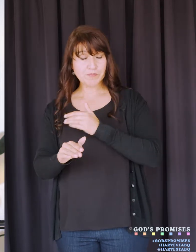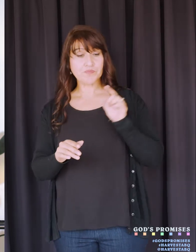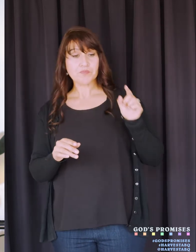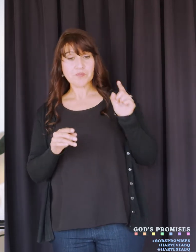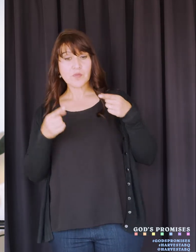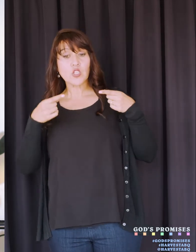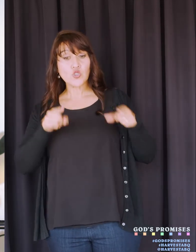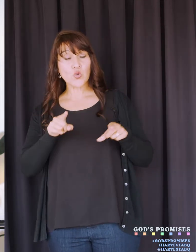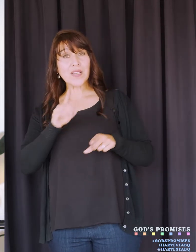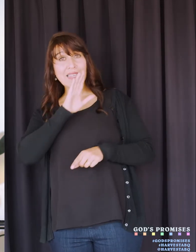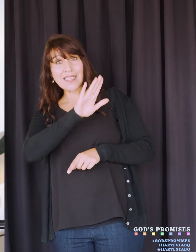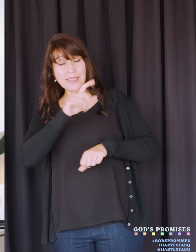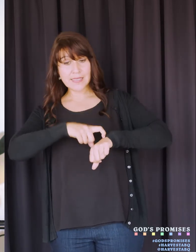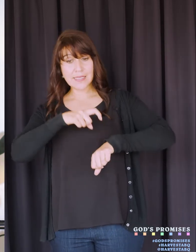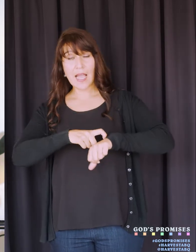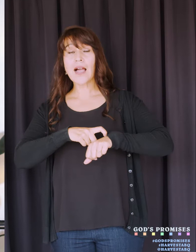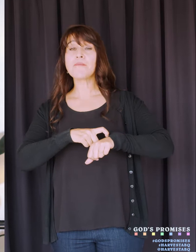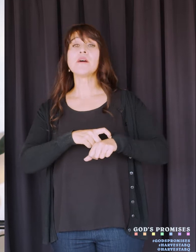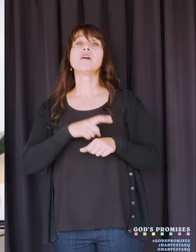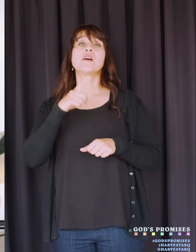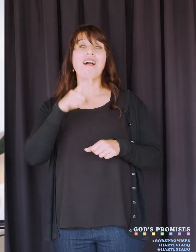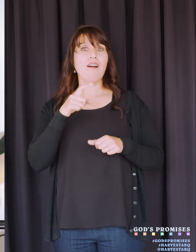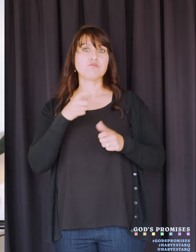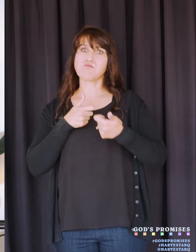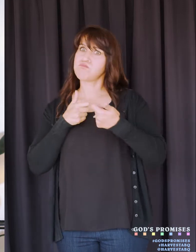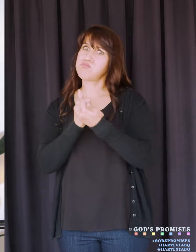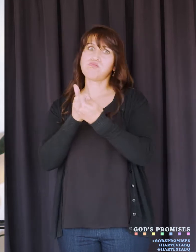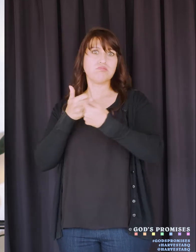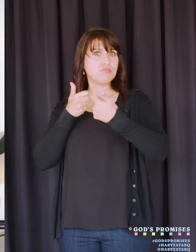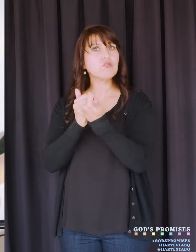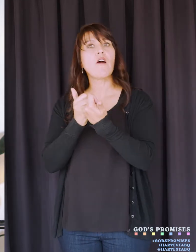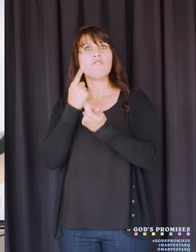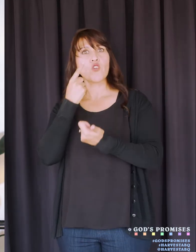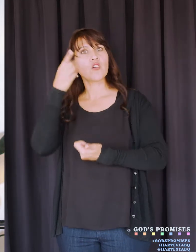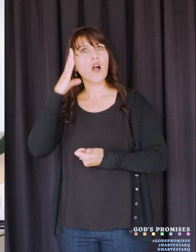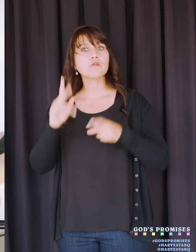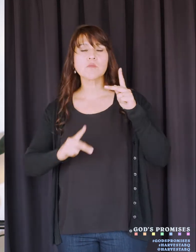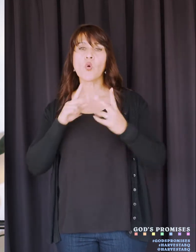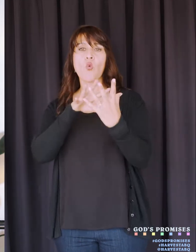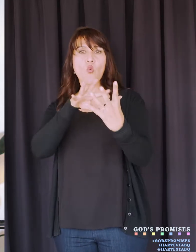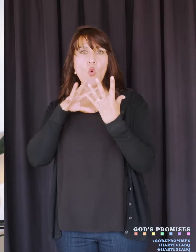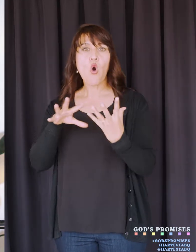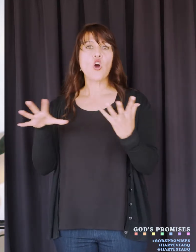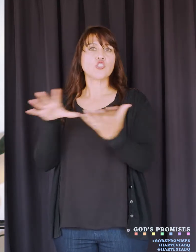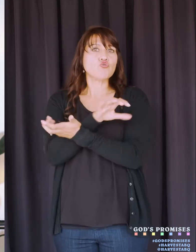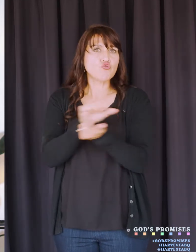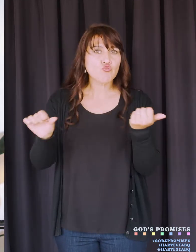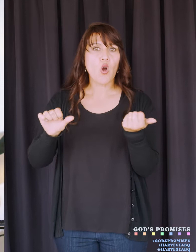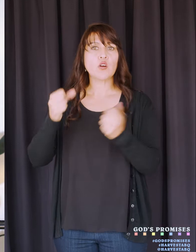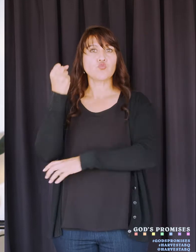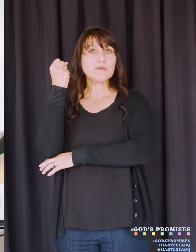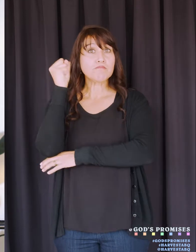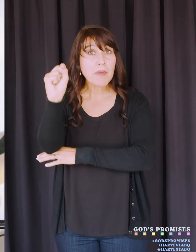the time of Isaiah's ministry, there were great challenges for God's people. There were wars and destruction and